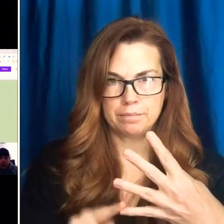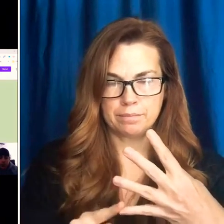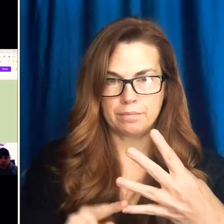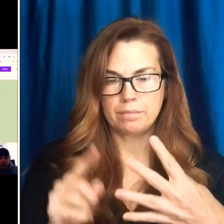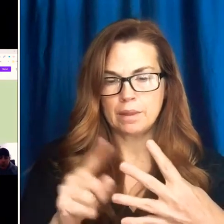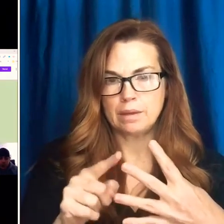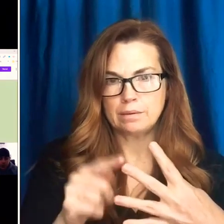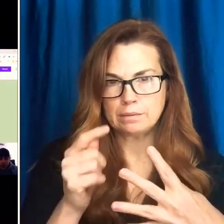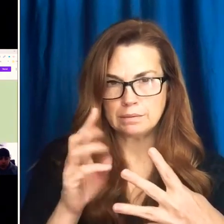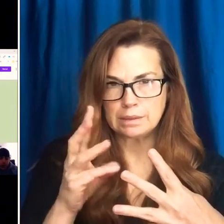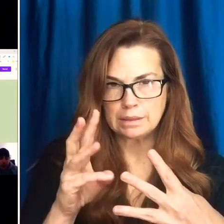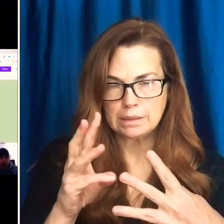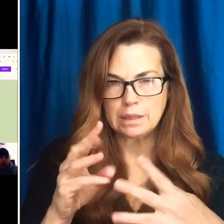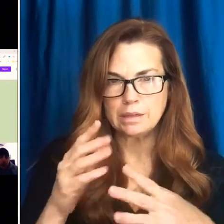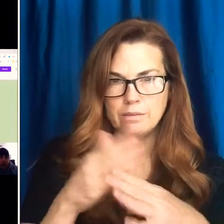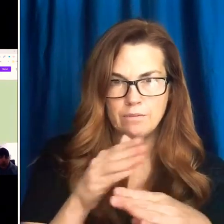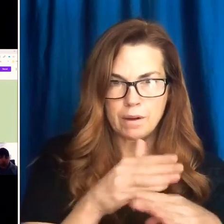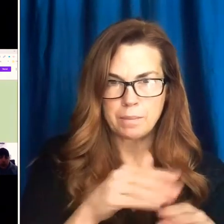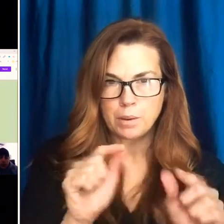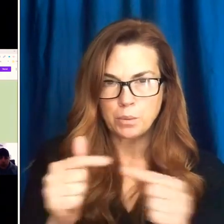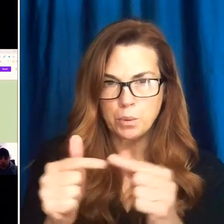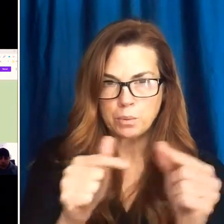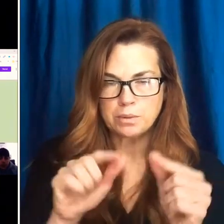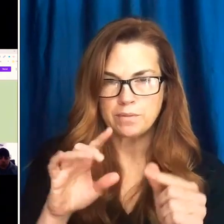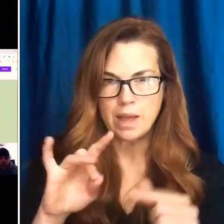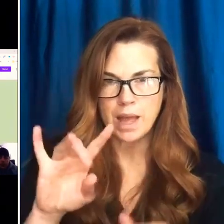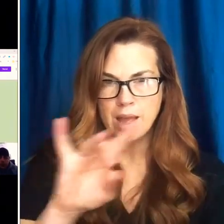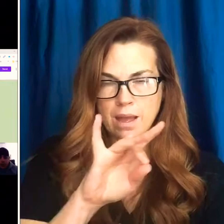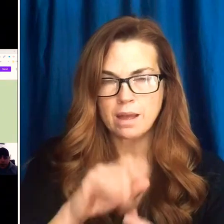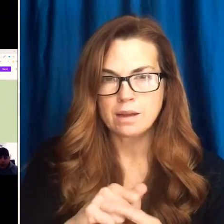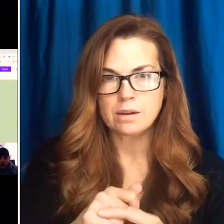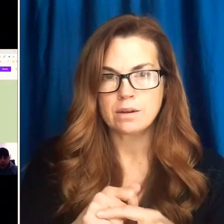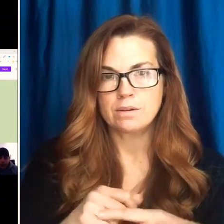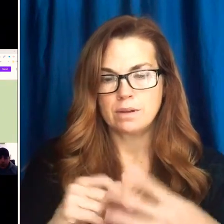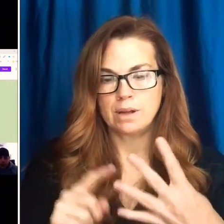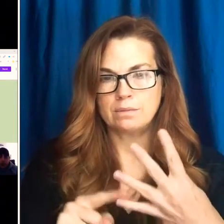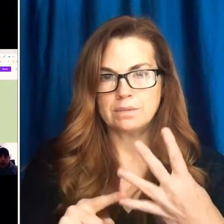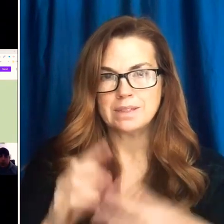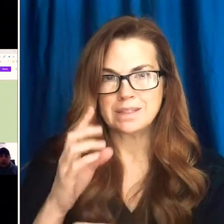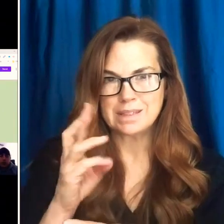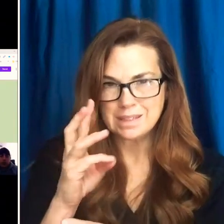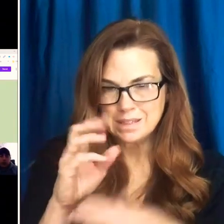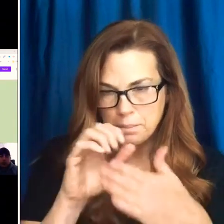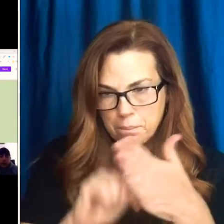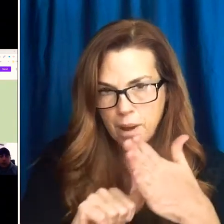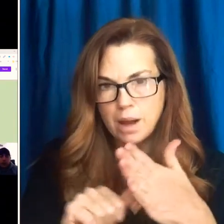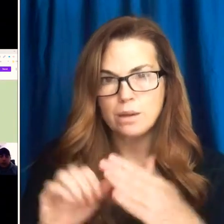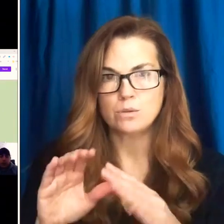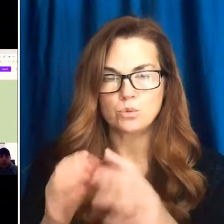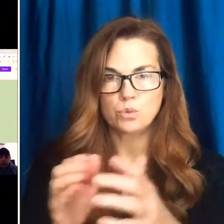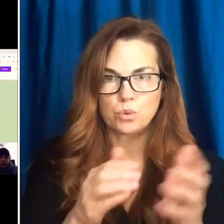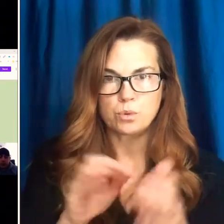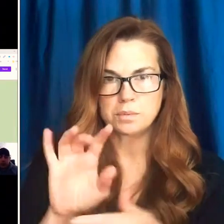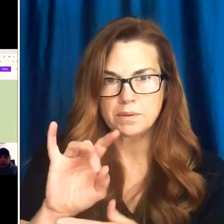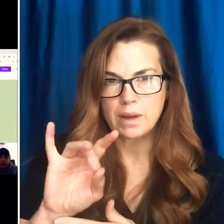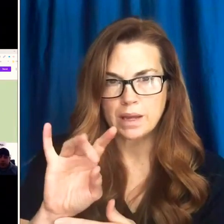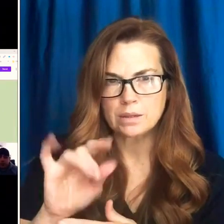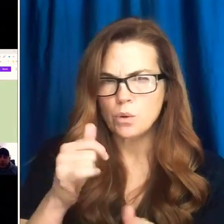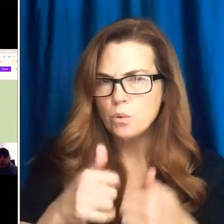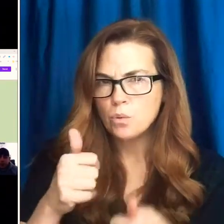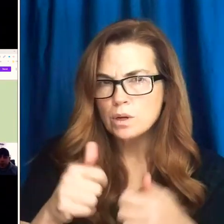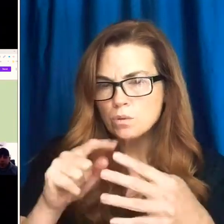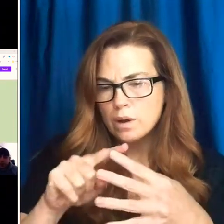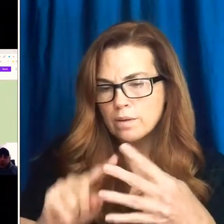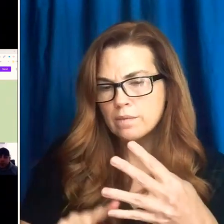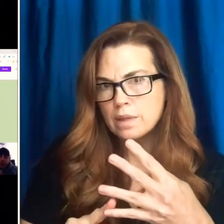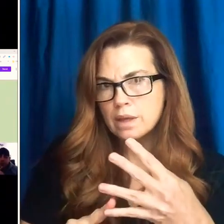16 plus groups of 8, and then 16 minus groups of 8. Okay, so which one of these 4 answer choices represents